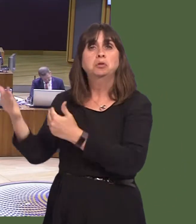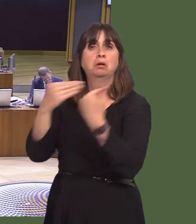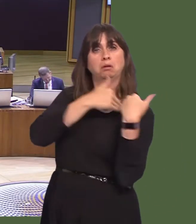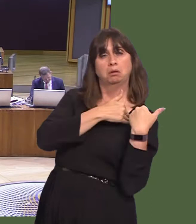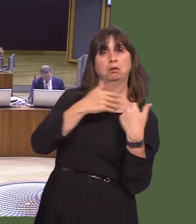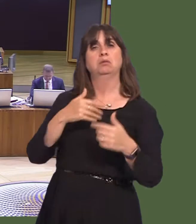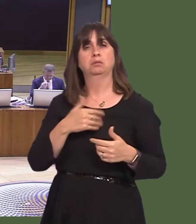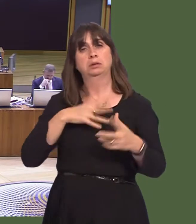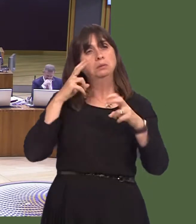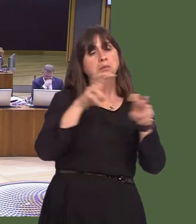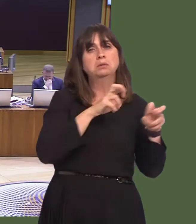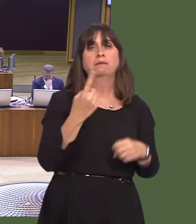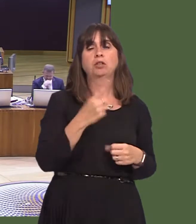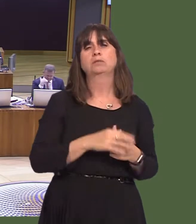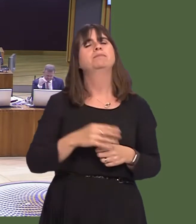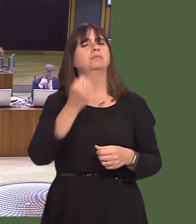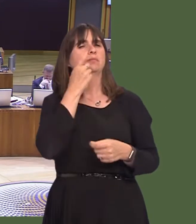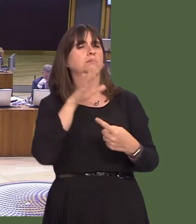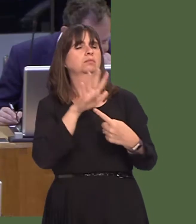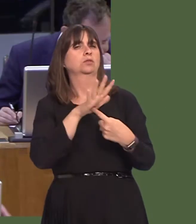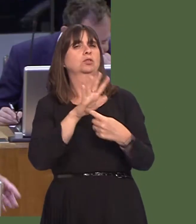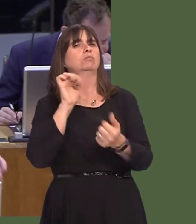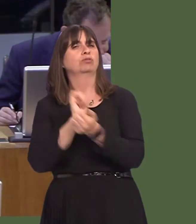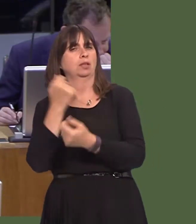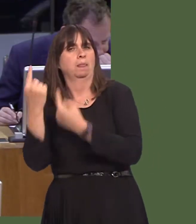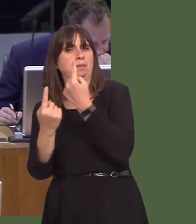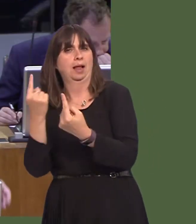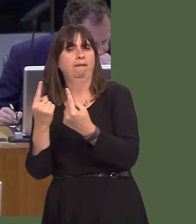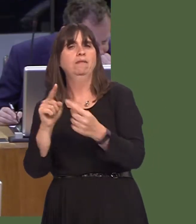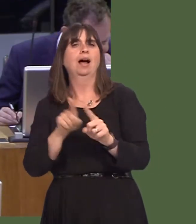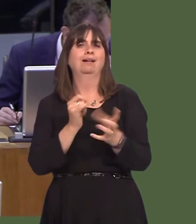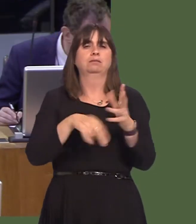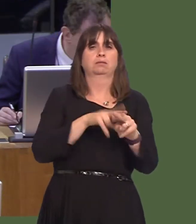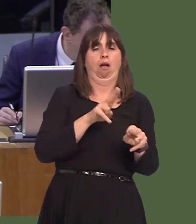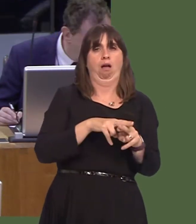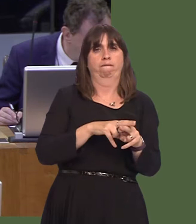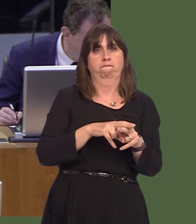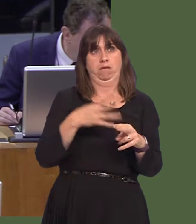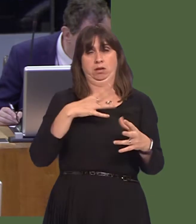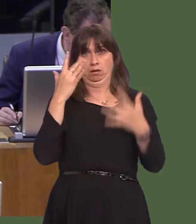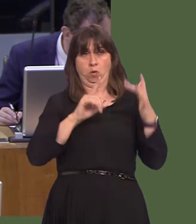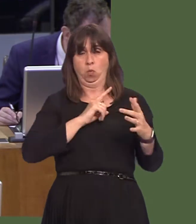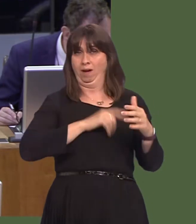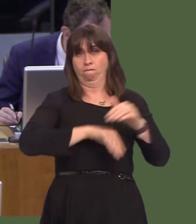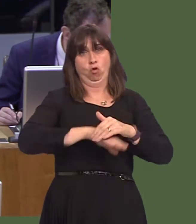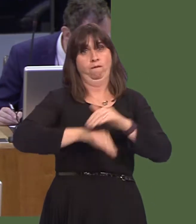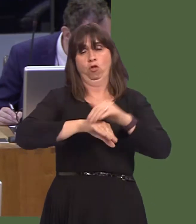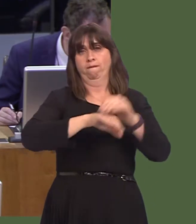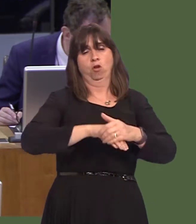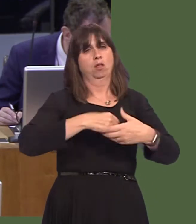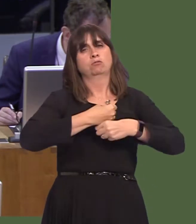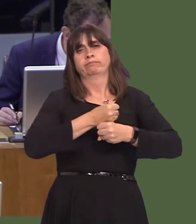in the interest of safety of staff and prisoners regarding self-harm, that something does need to be done on the capacity